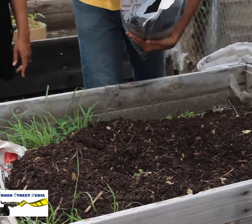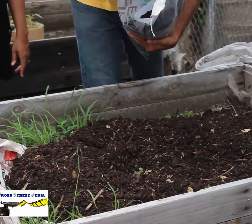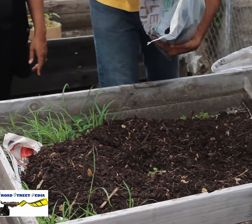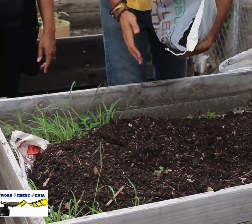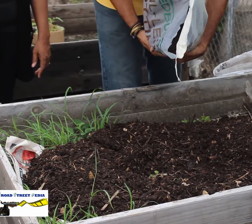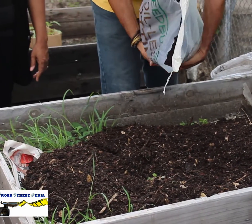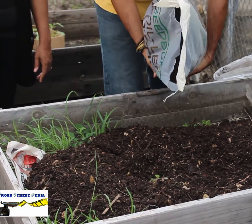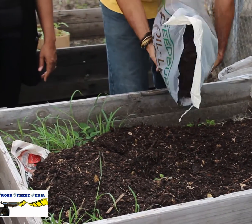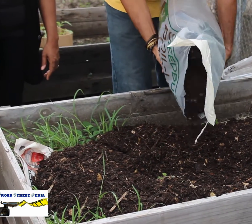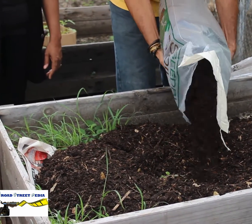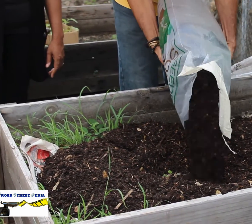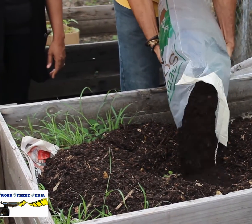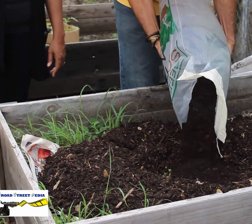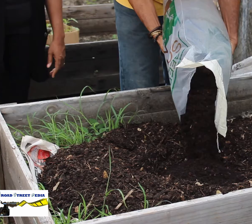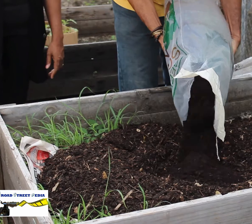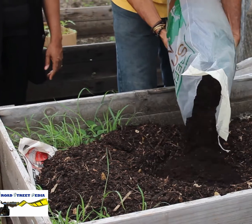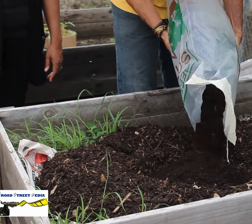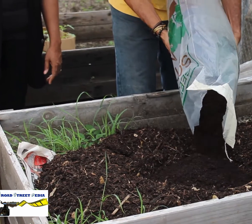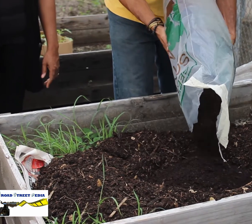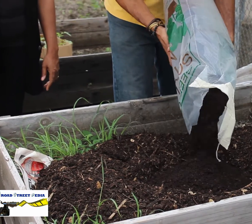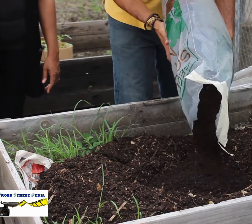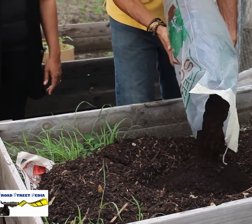Yeah, pick more.